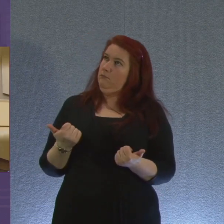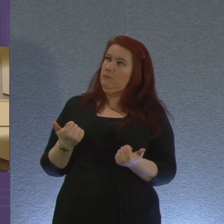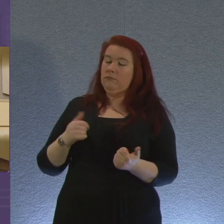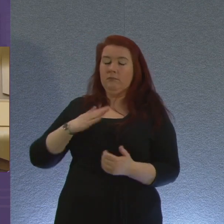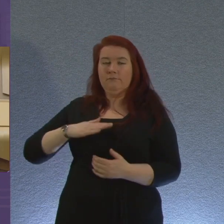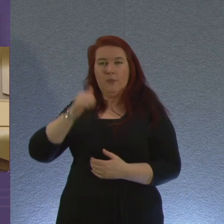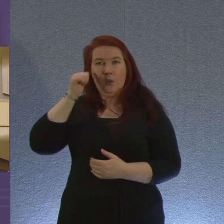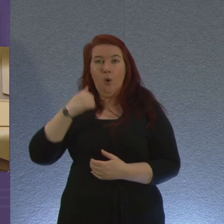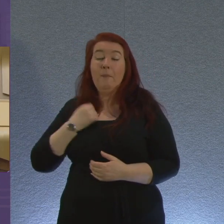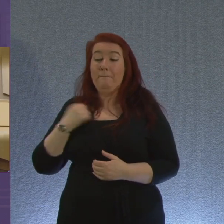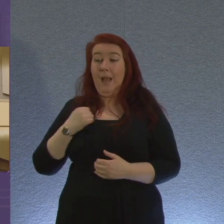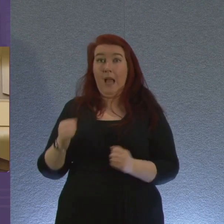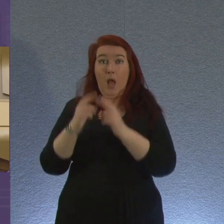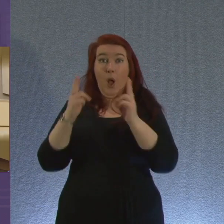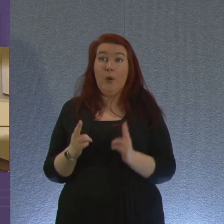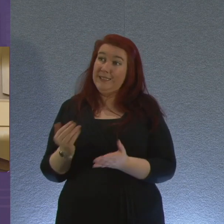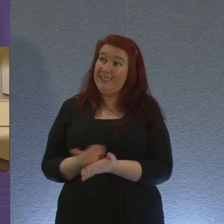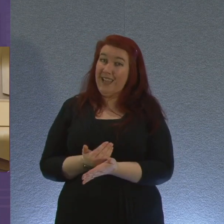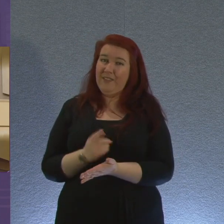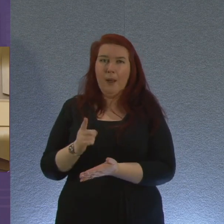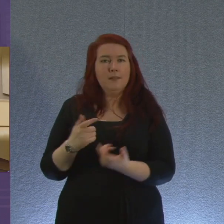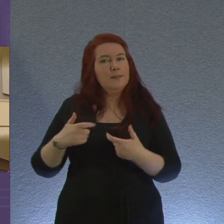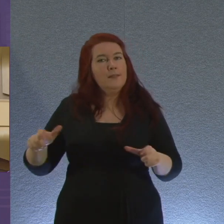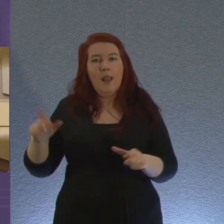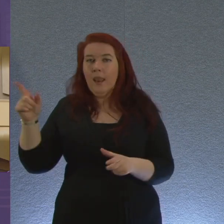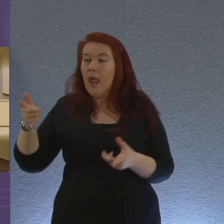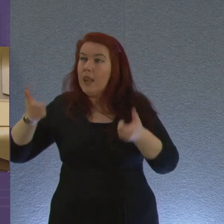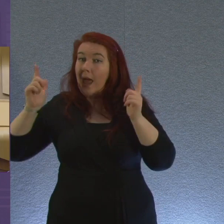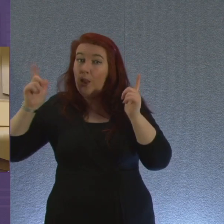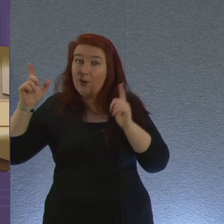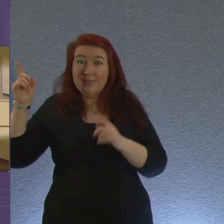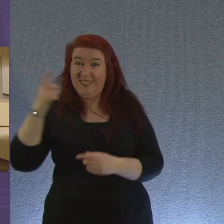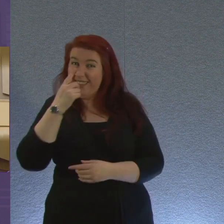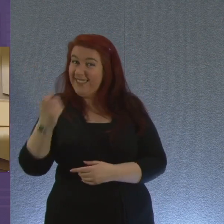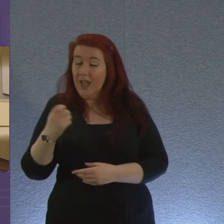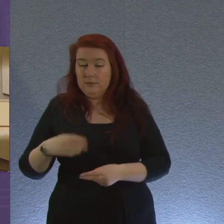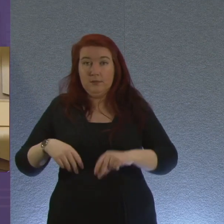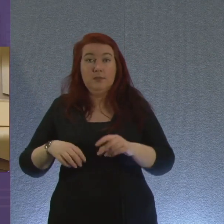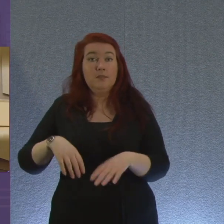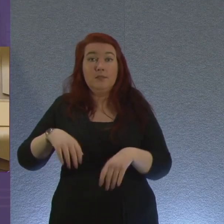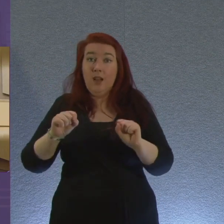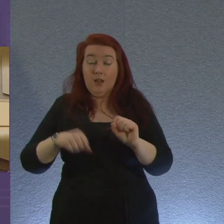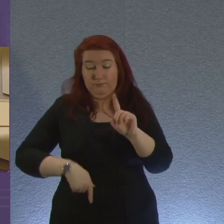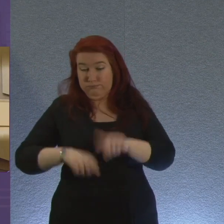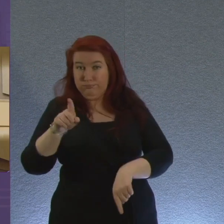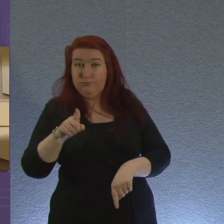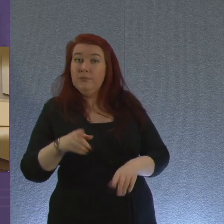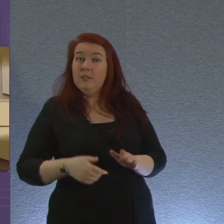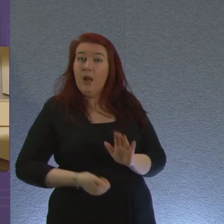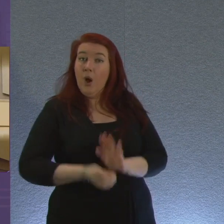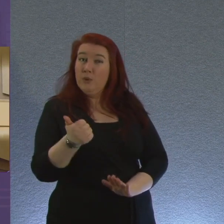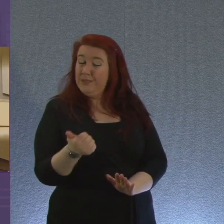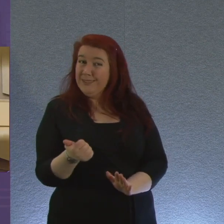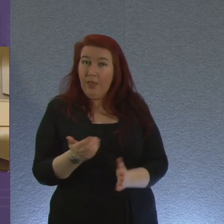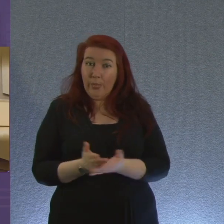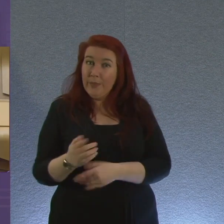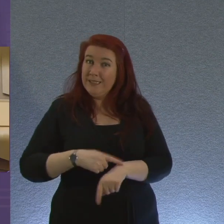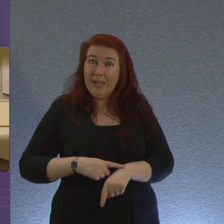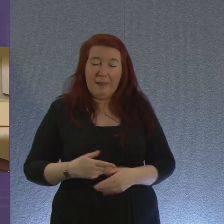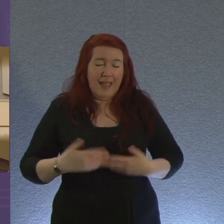safe in your house, it remains open to landlords to commence eviction proceedings at any time, with vulnerable tenants having to live through the